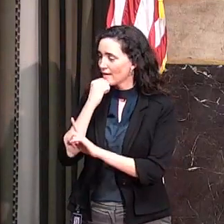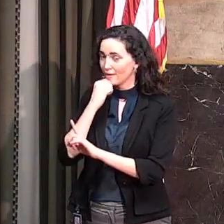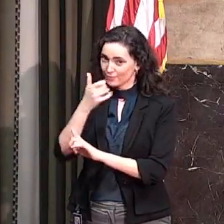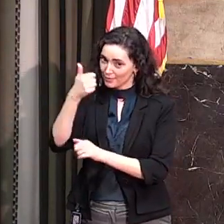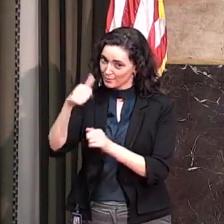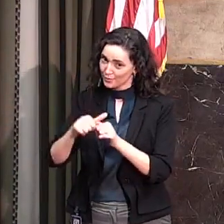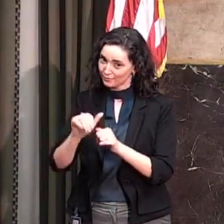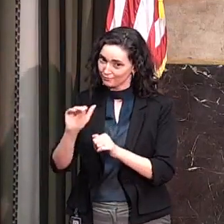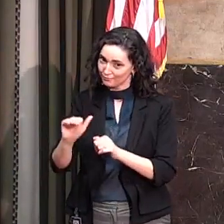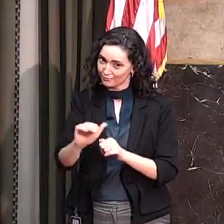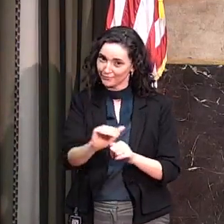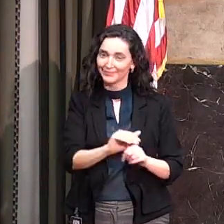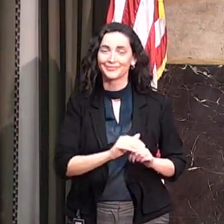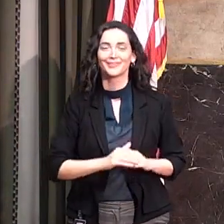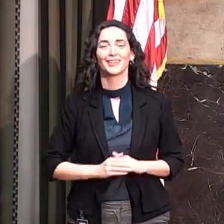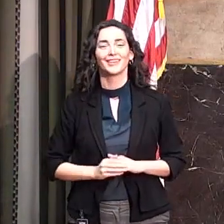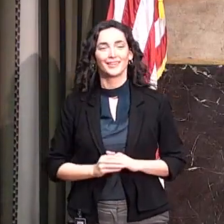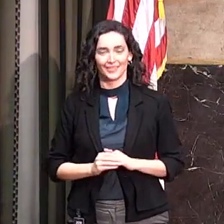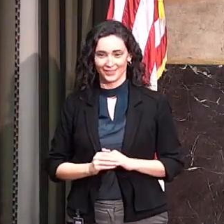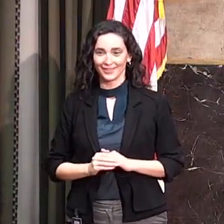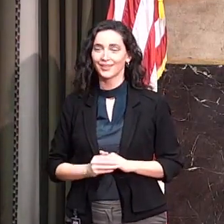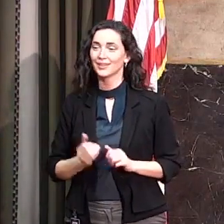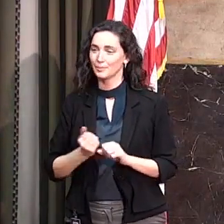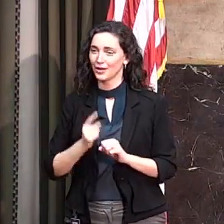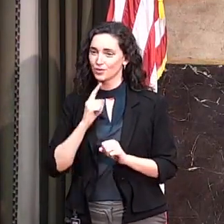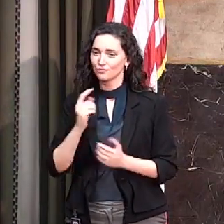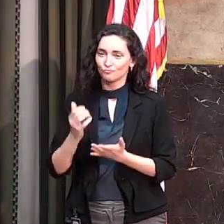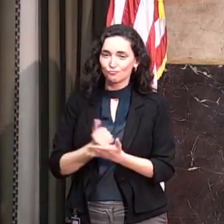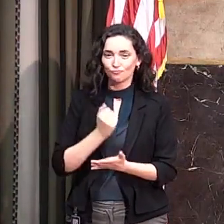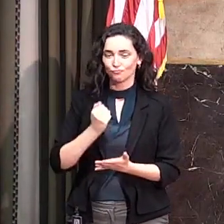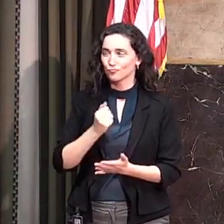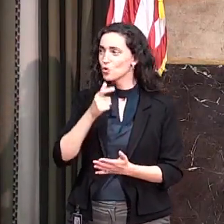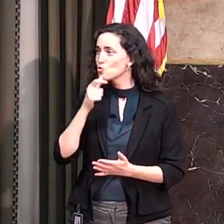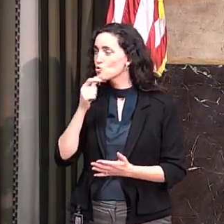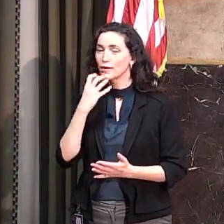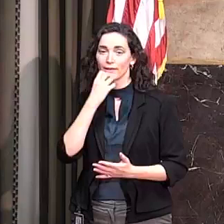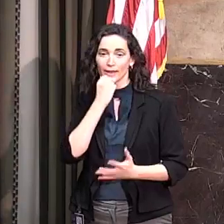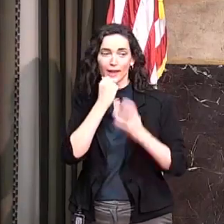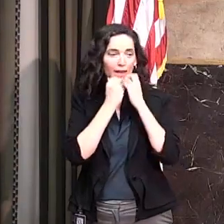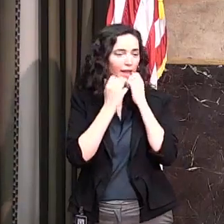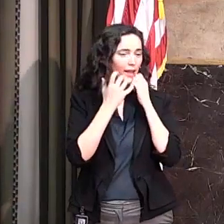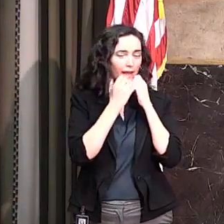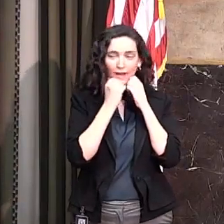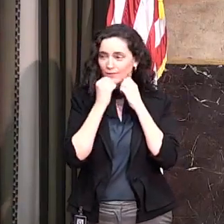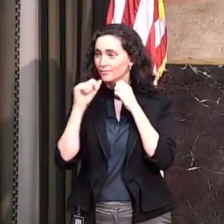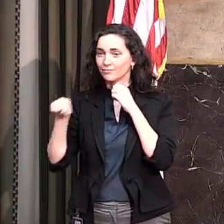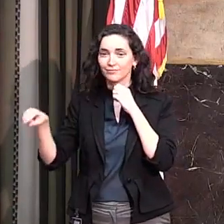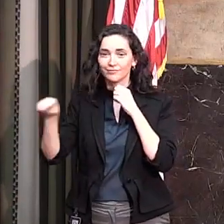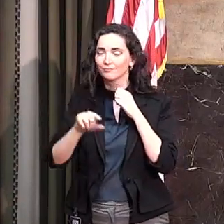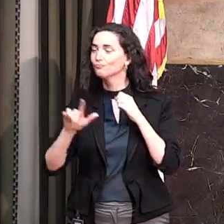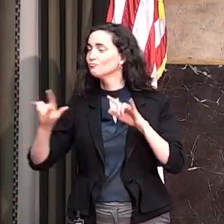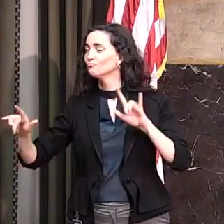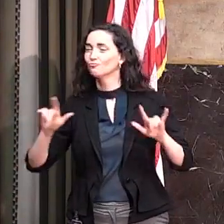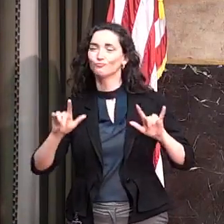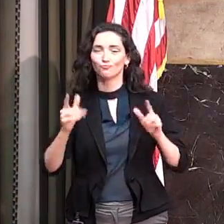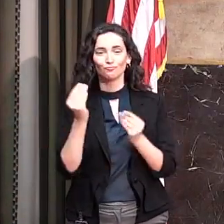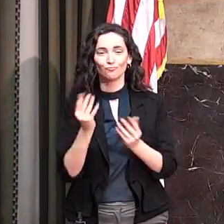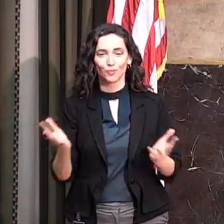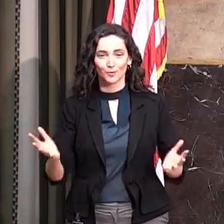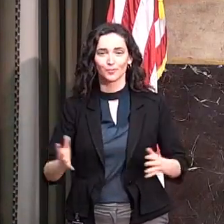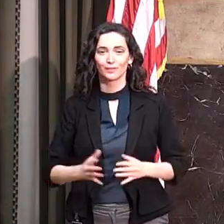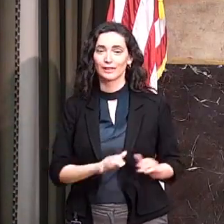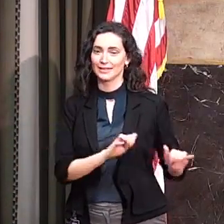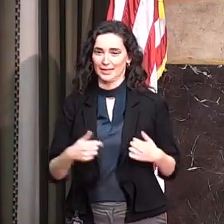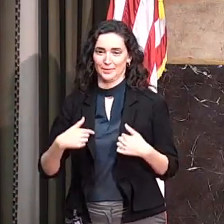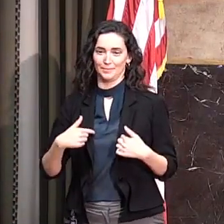it's Valentine's Day, and make sure you take the opportunity to tell the special people in your life how much you love them. And I will